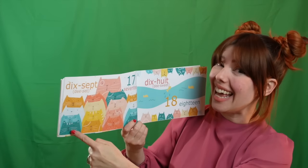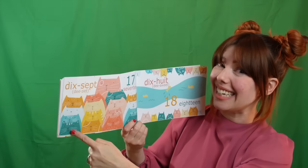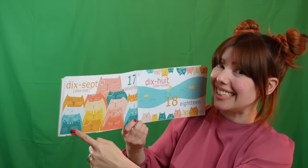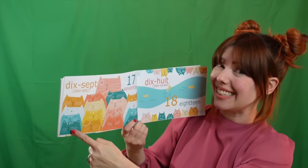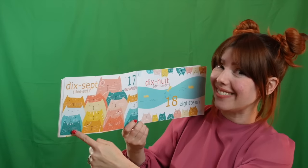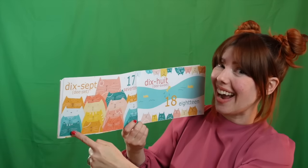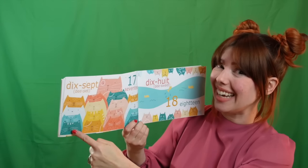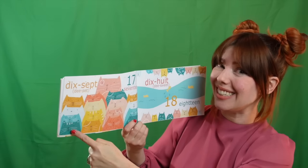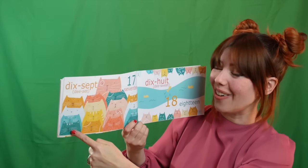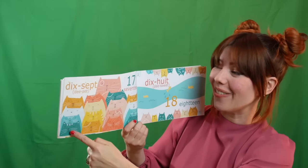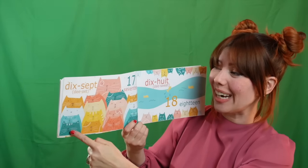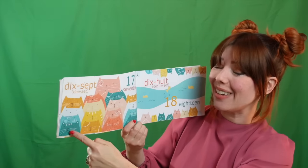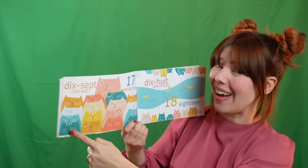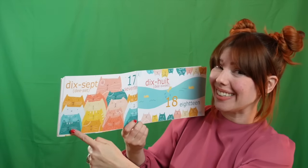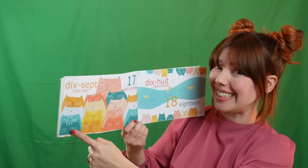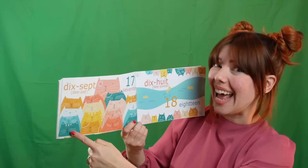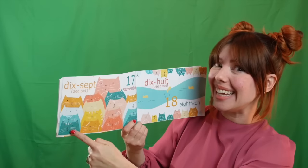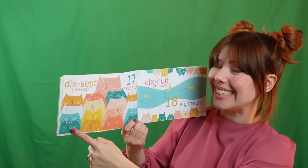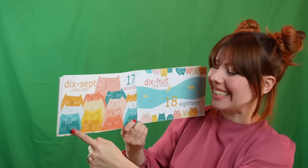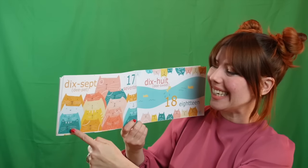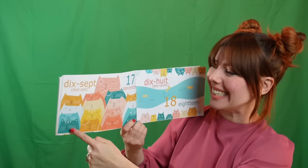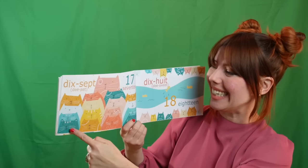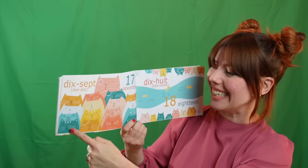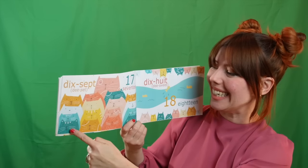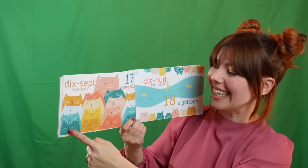Says, right? Don't forget about says. 16.